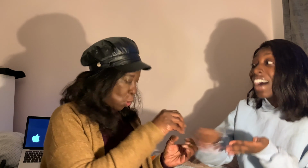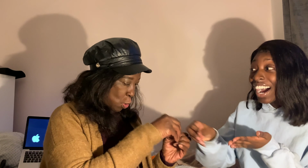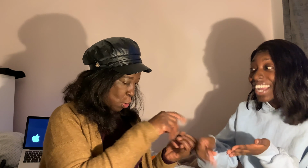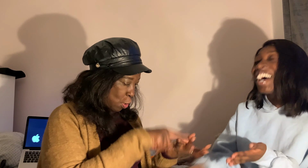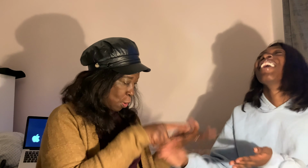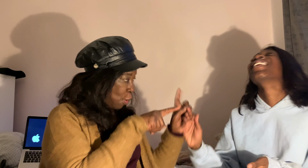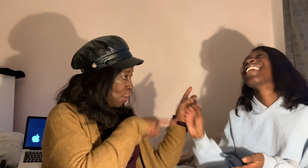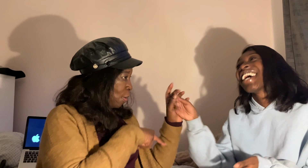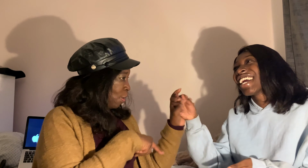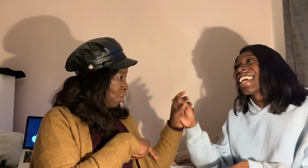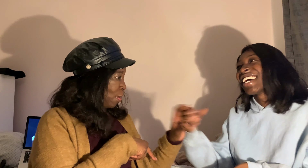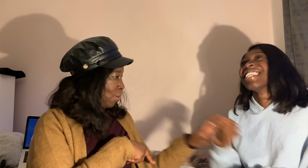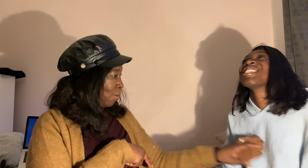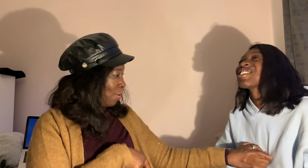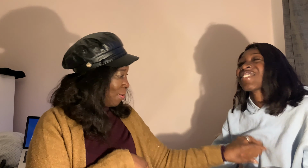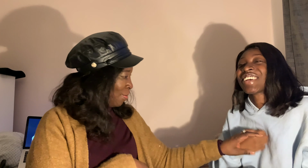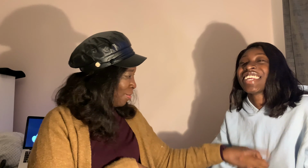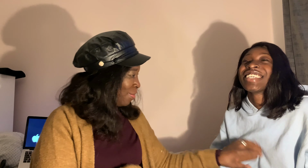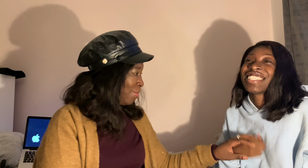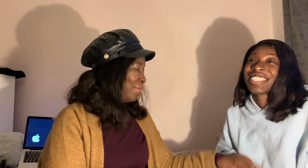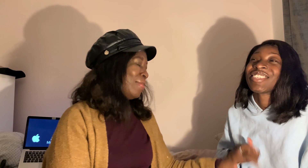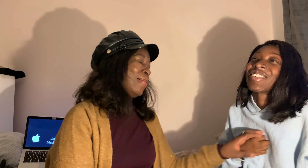Buy. Oh, yeah. Sorry.